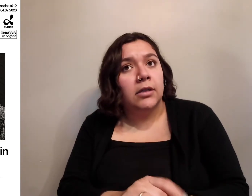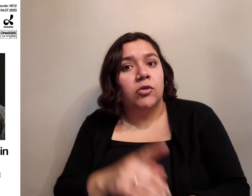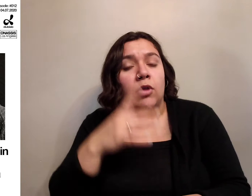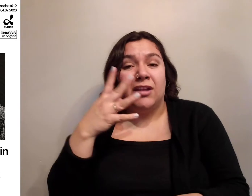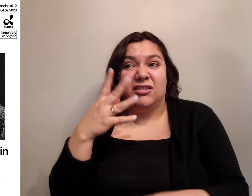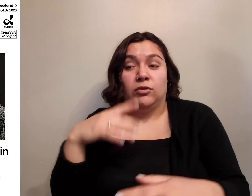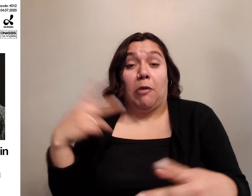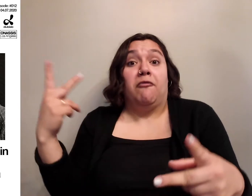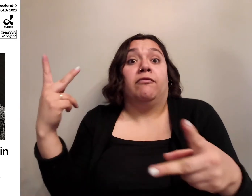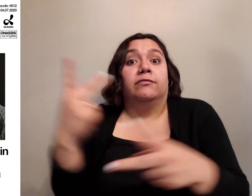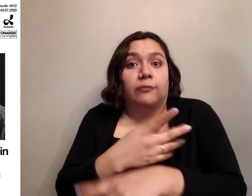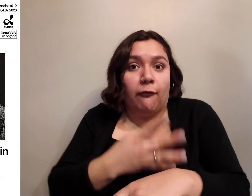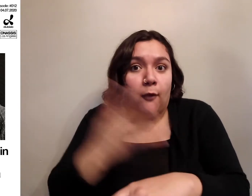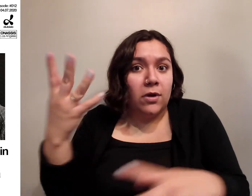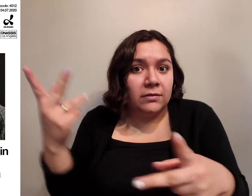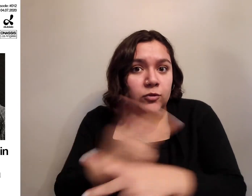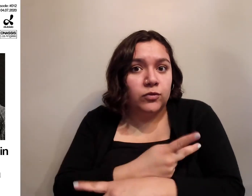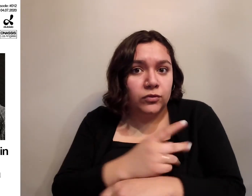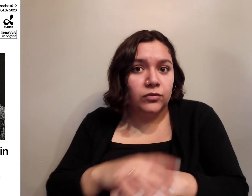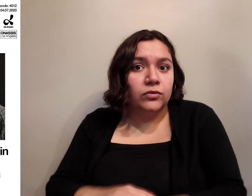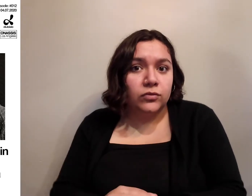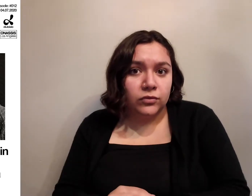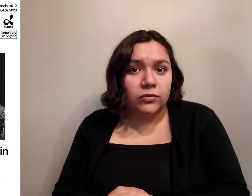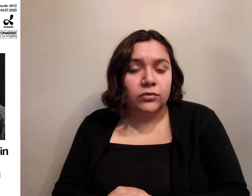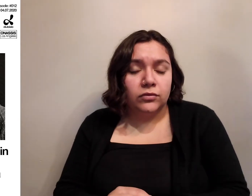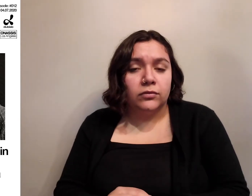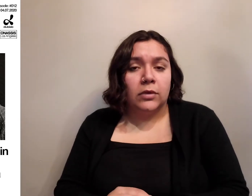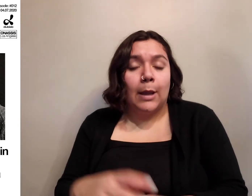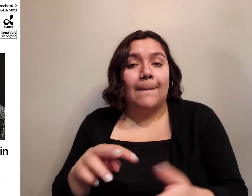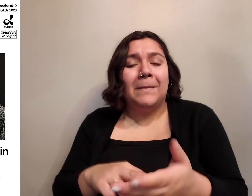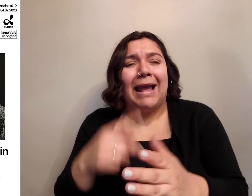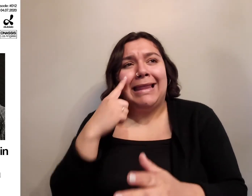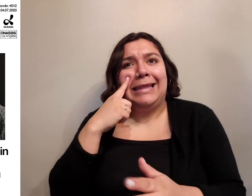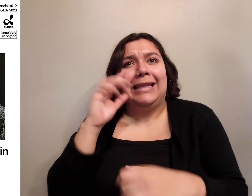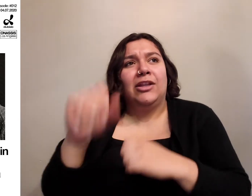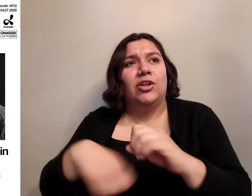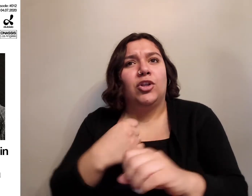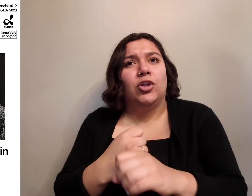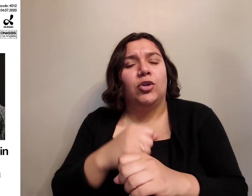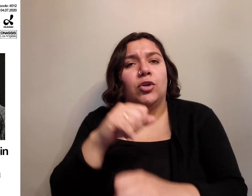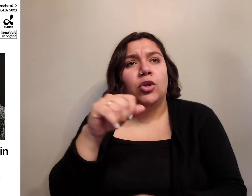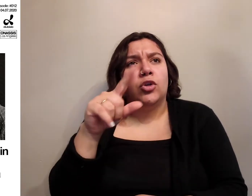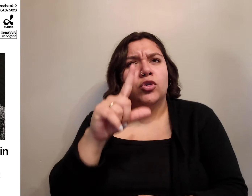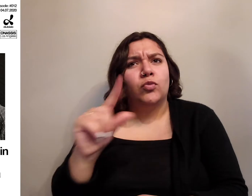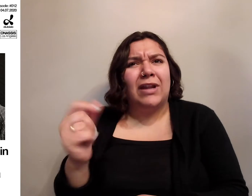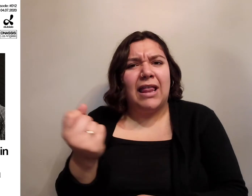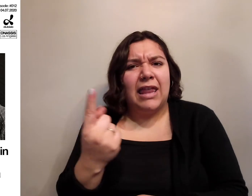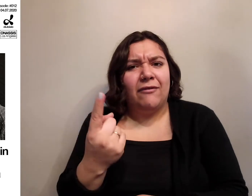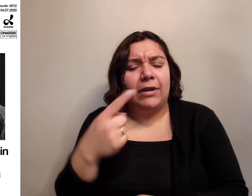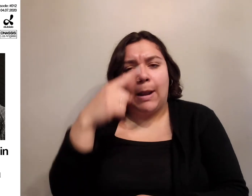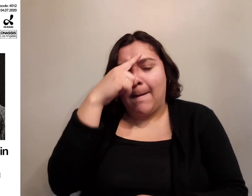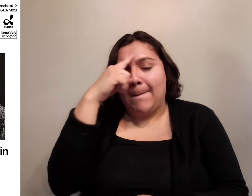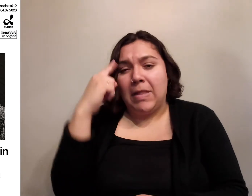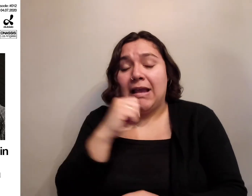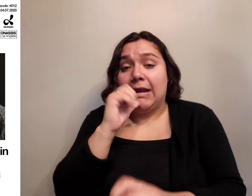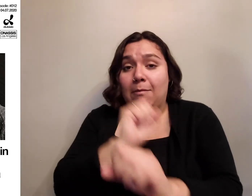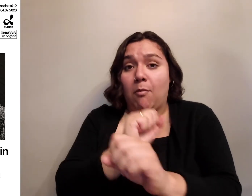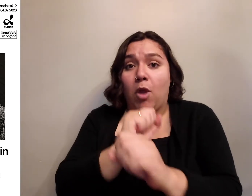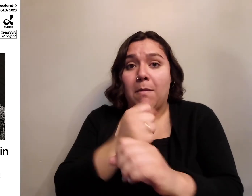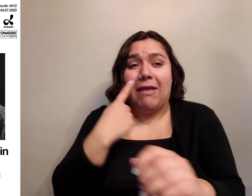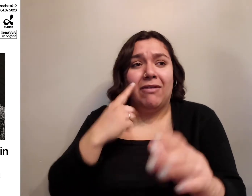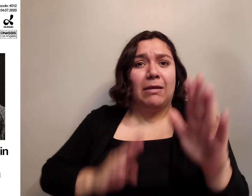quintupled. It was. I think by 2011, Black unemployment peaked at